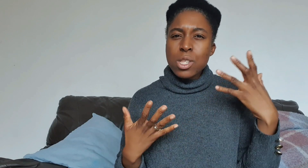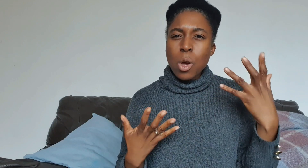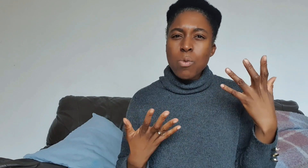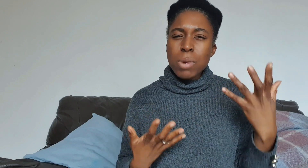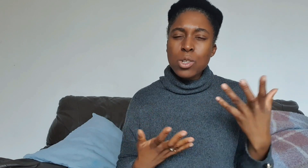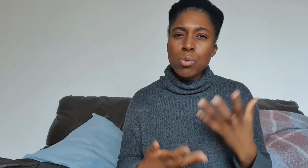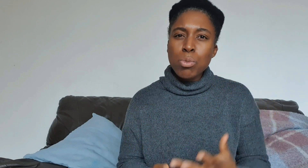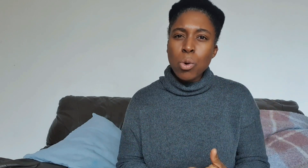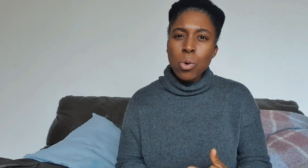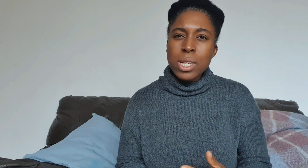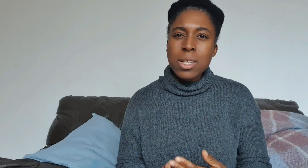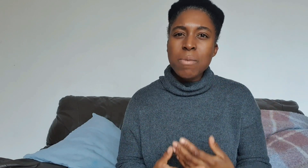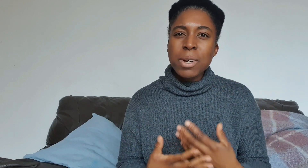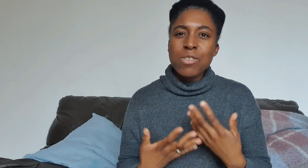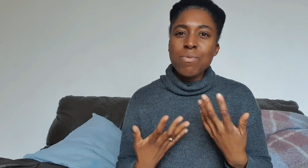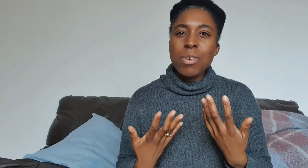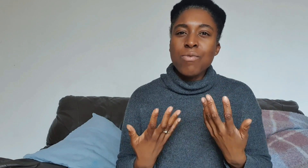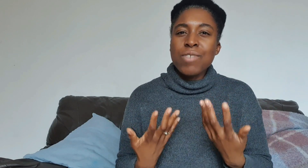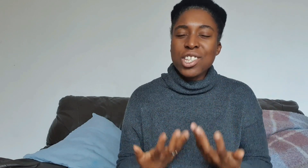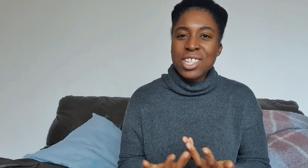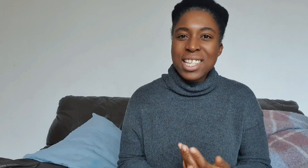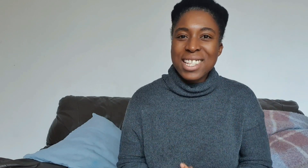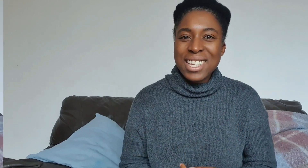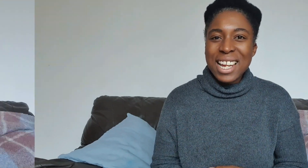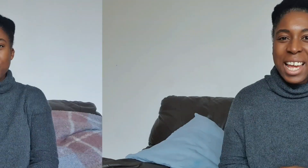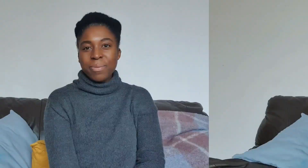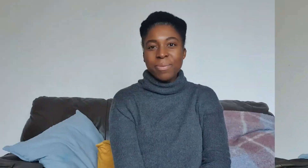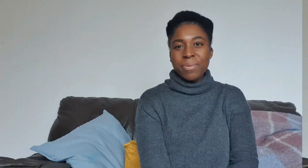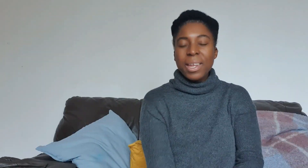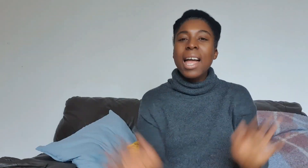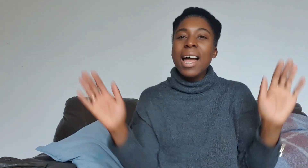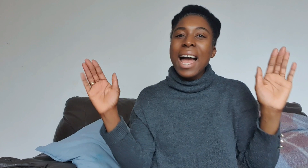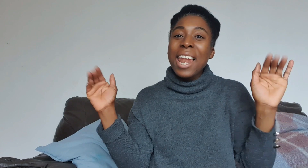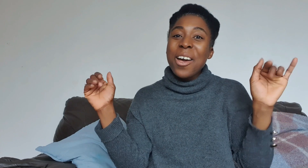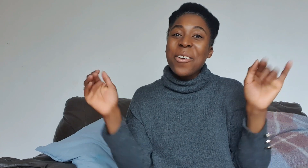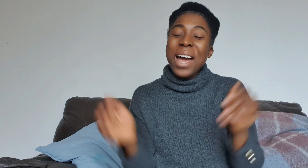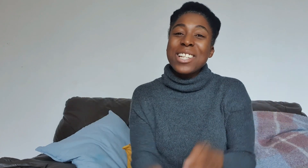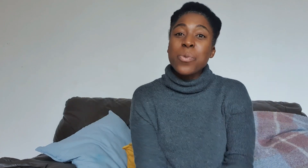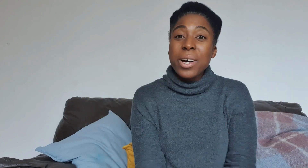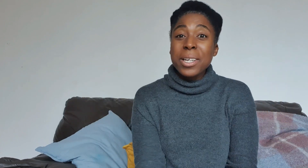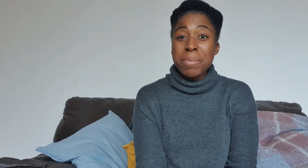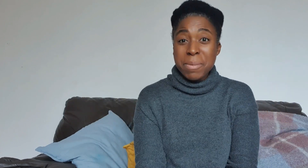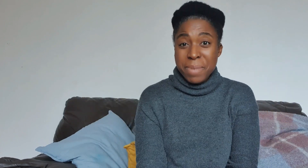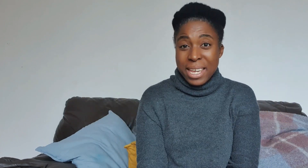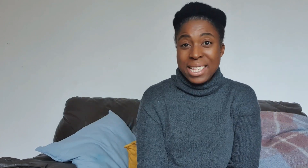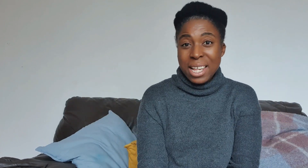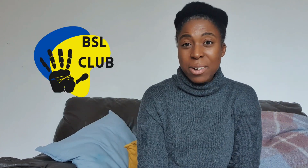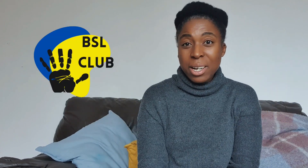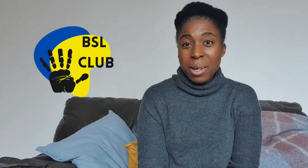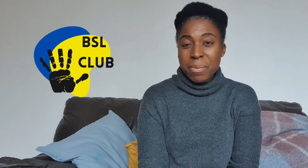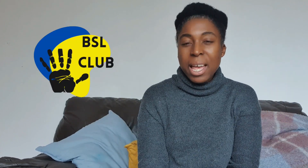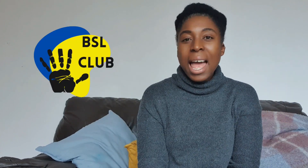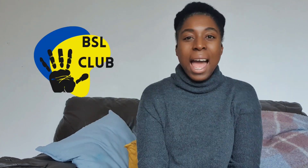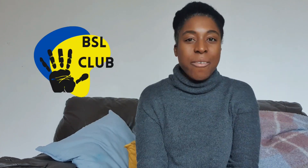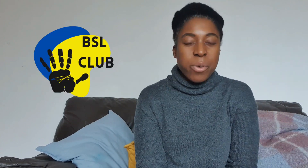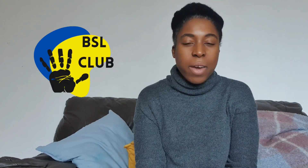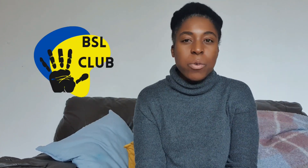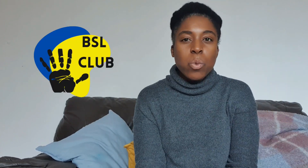so much more. There's so much richness to the language. Hello and welcome to BSL Club. Have you ever